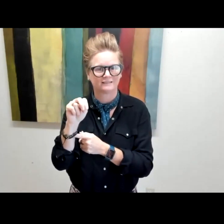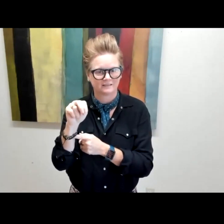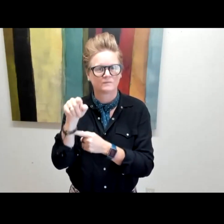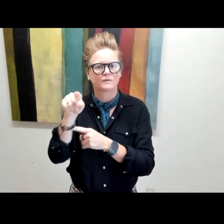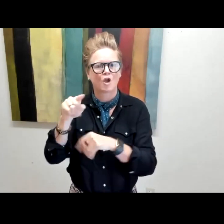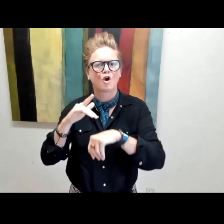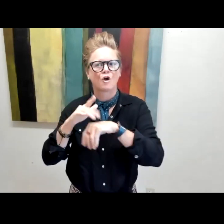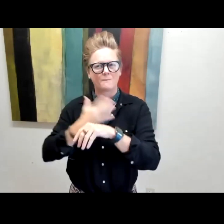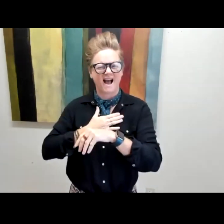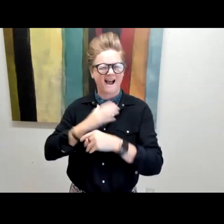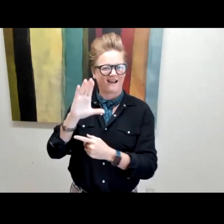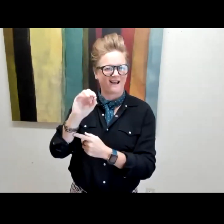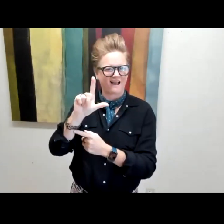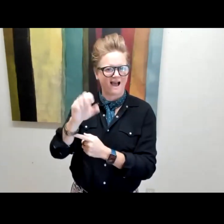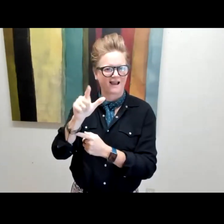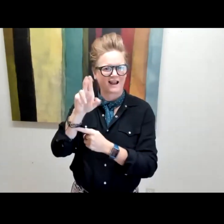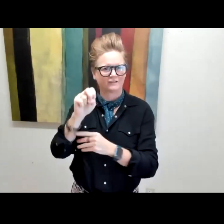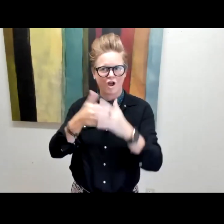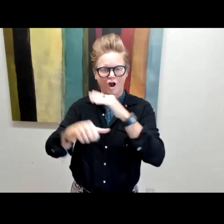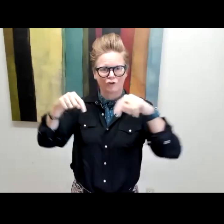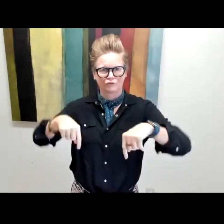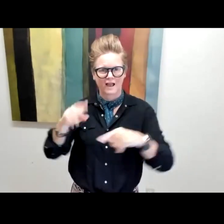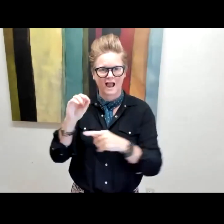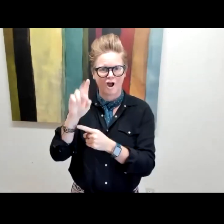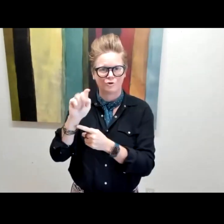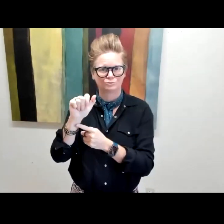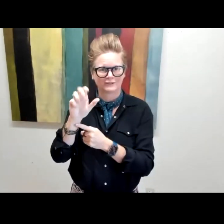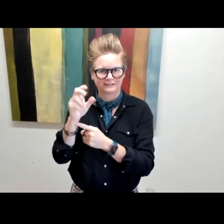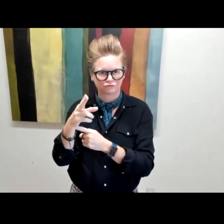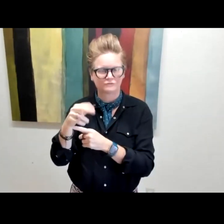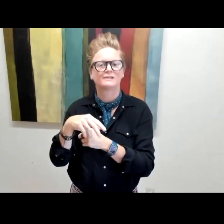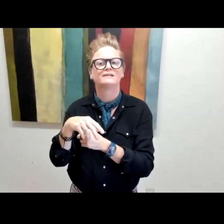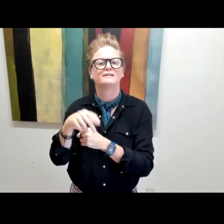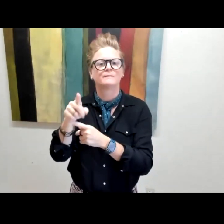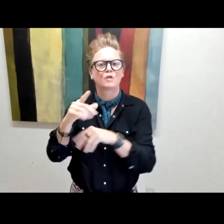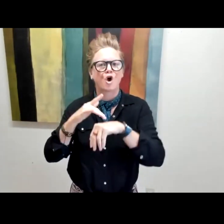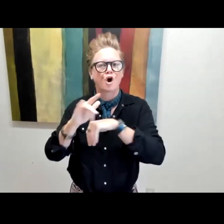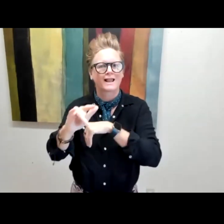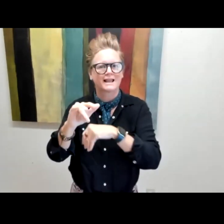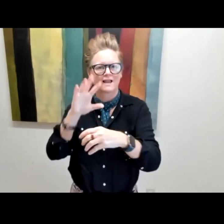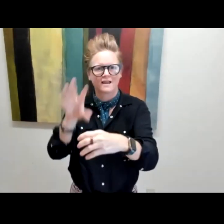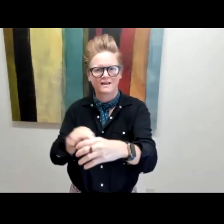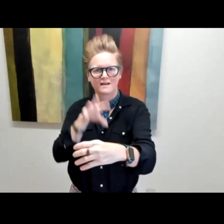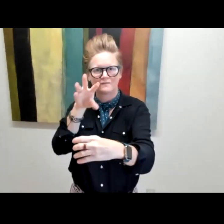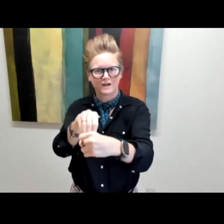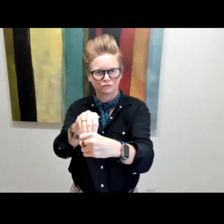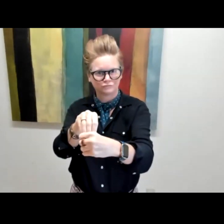Peterson online today. She's a colleague of mine. She also works under the outreach department.